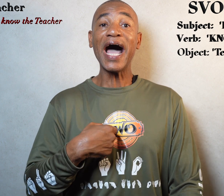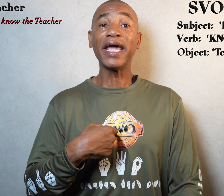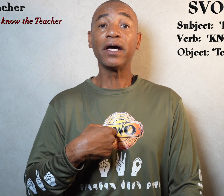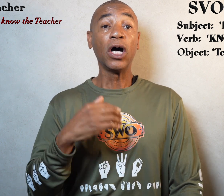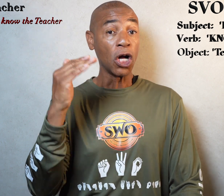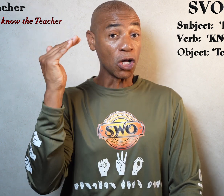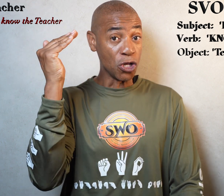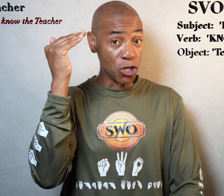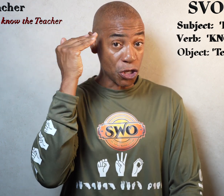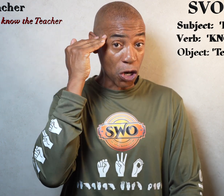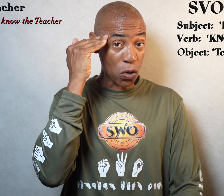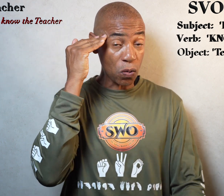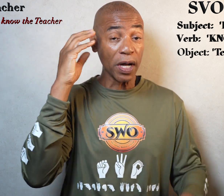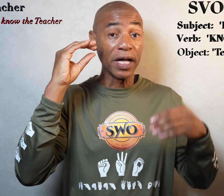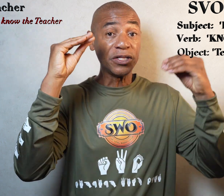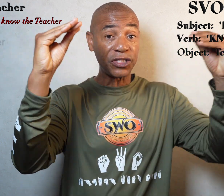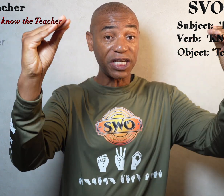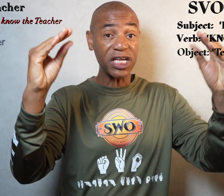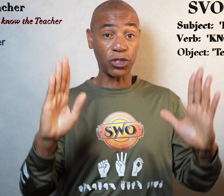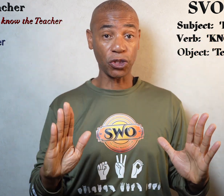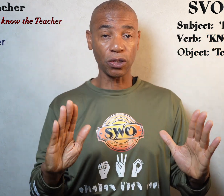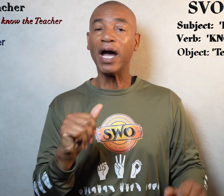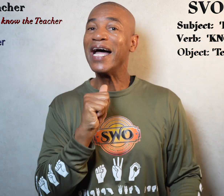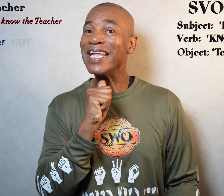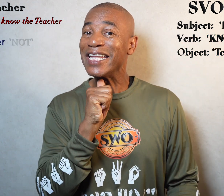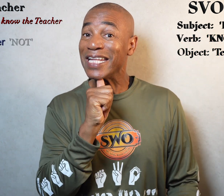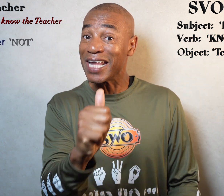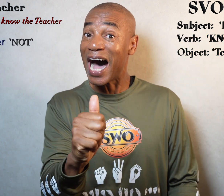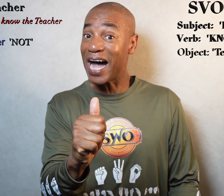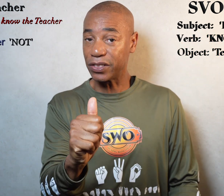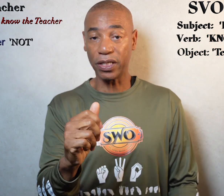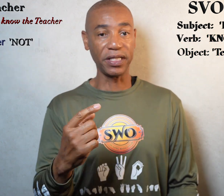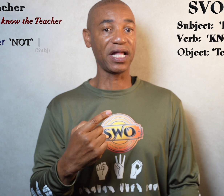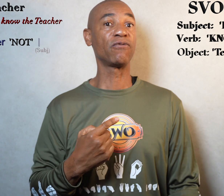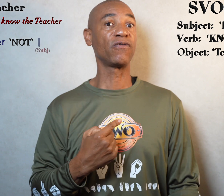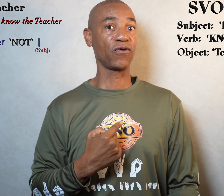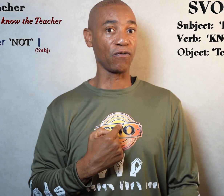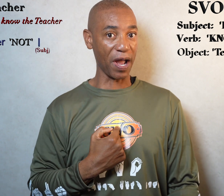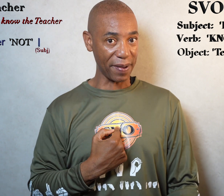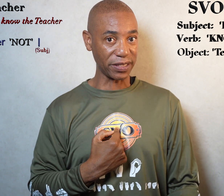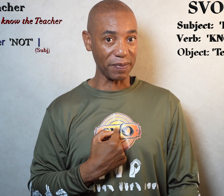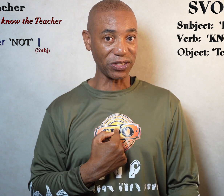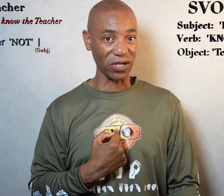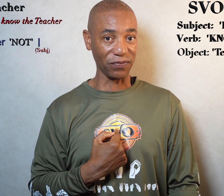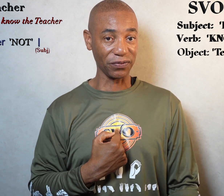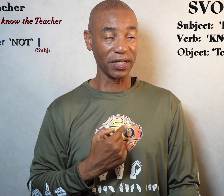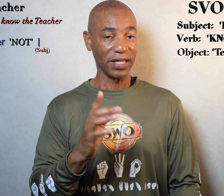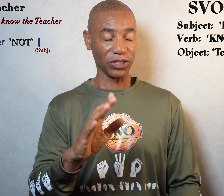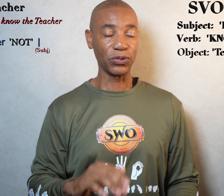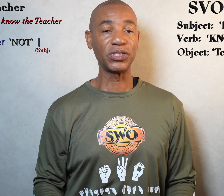I know teacher, not, and then I refer right back to myself. Let's do this